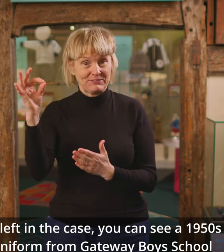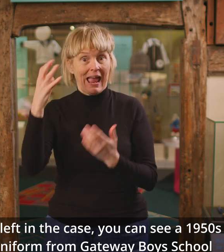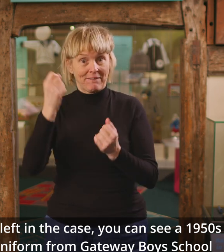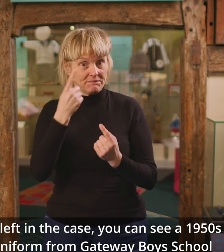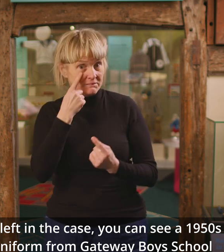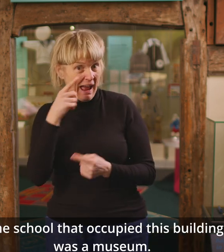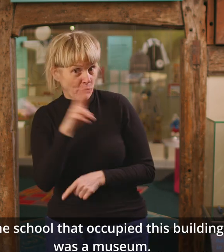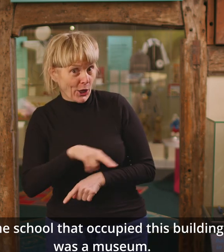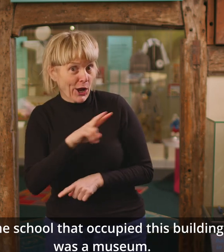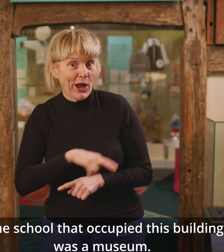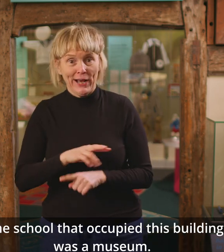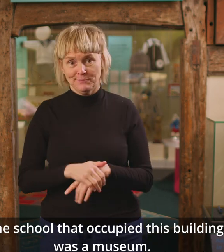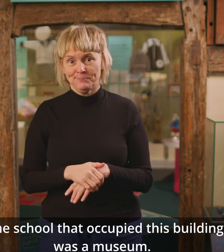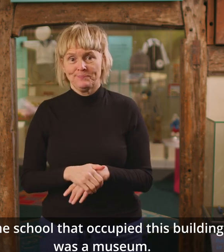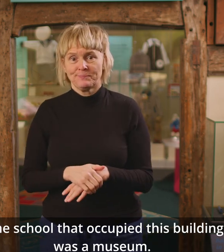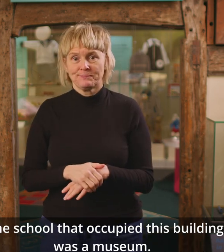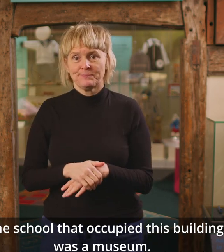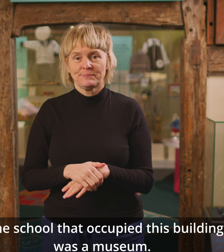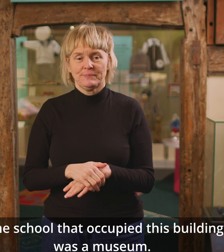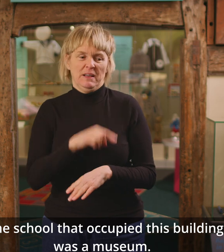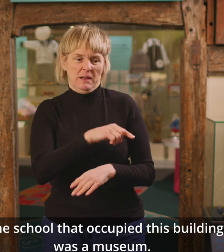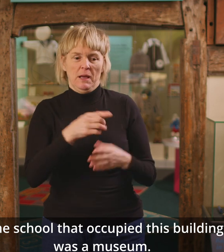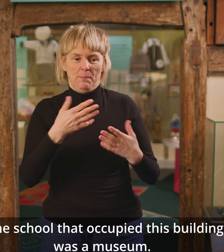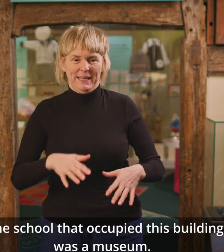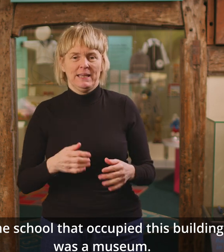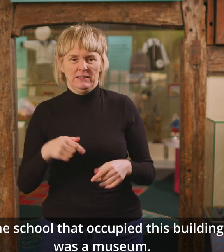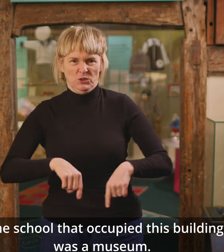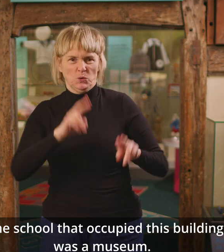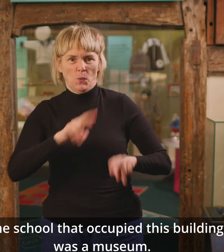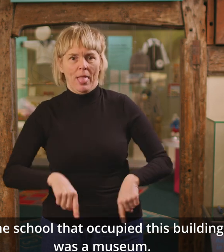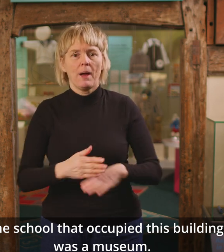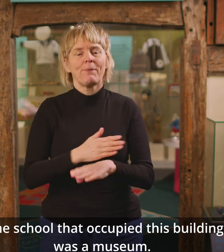which was the school that occupied this building before it was a museum.